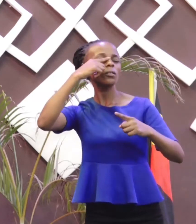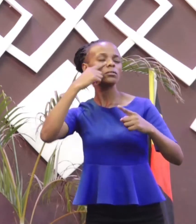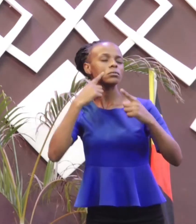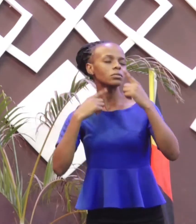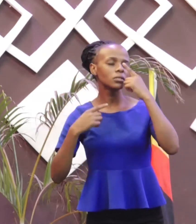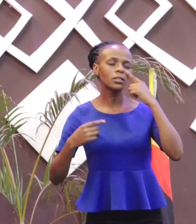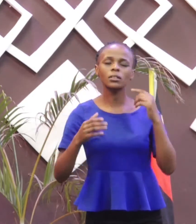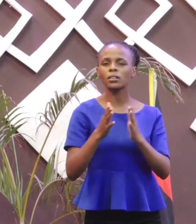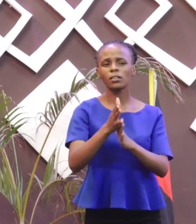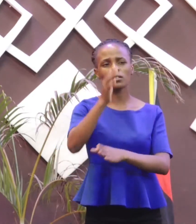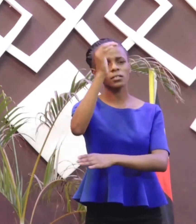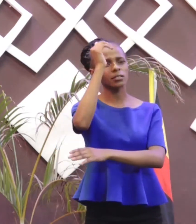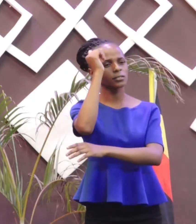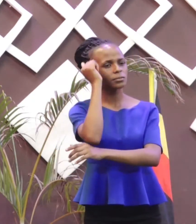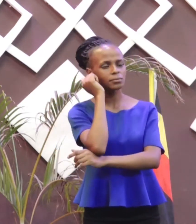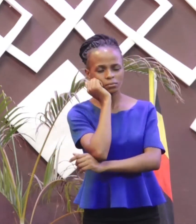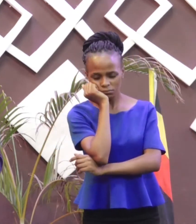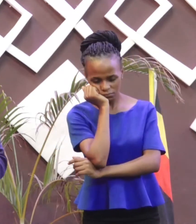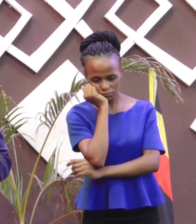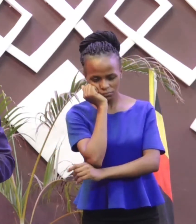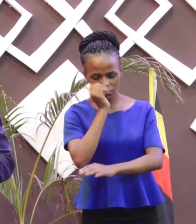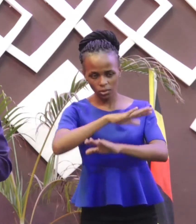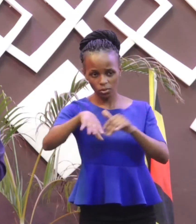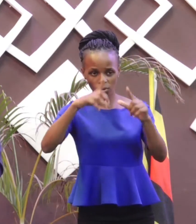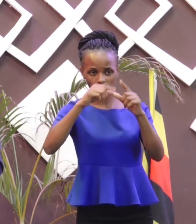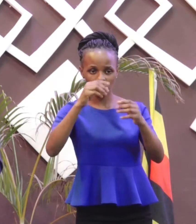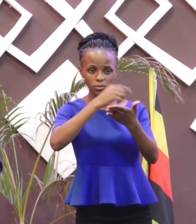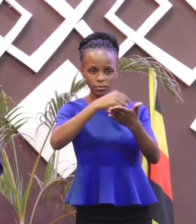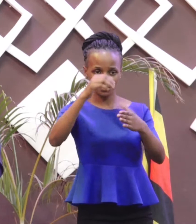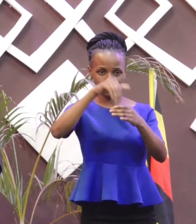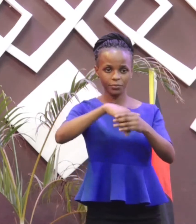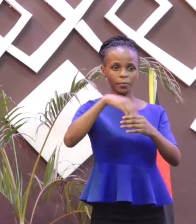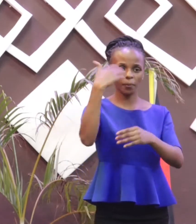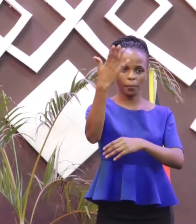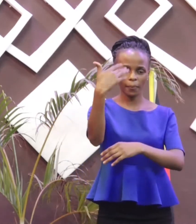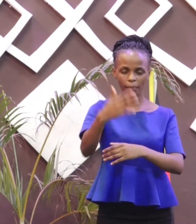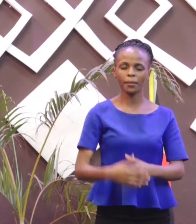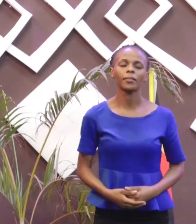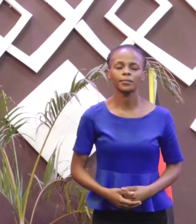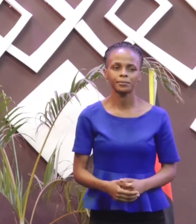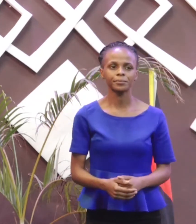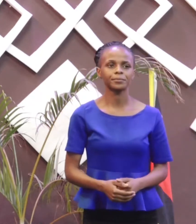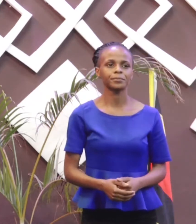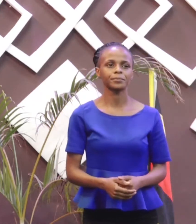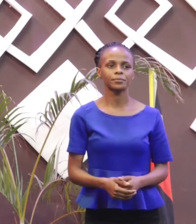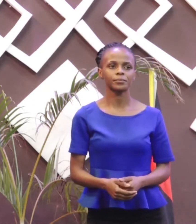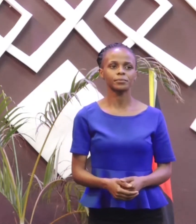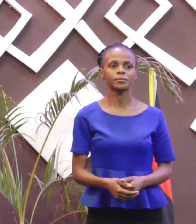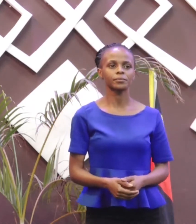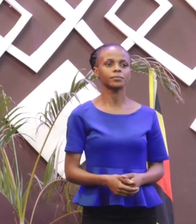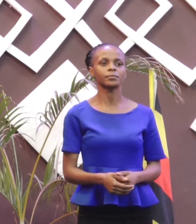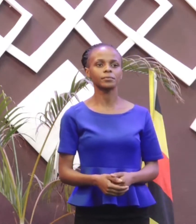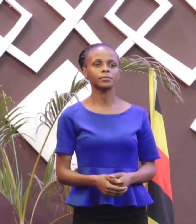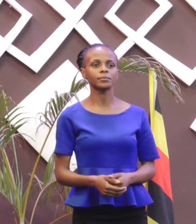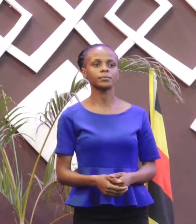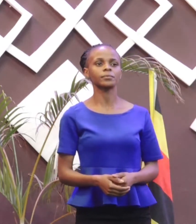mourning and wow. Ezekiel sura y'okubiri olw'omunaana. Tinaye gwe omwana w'omuntu, wulira